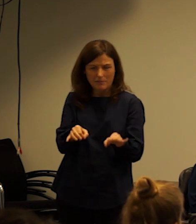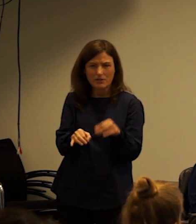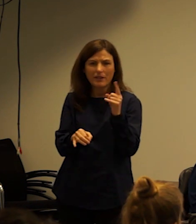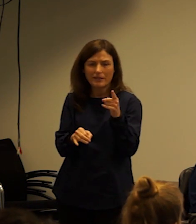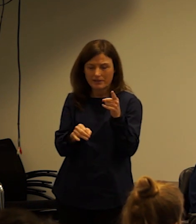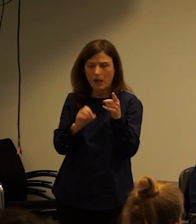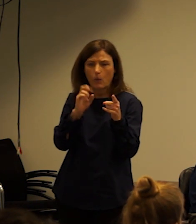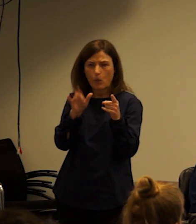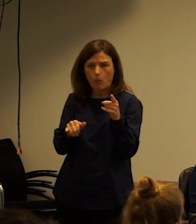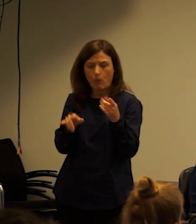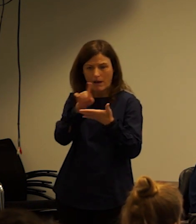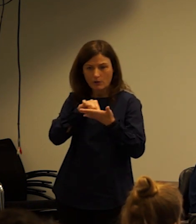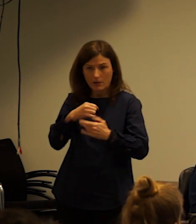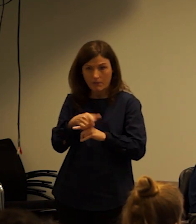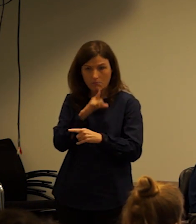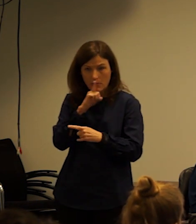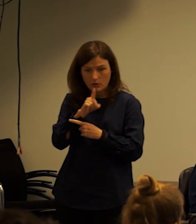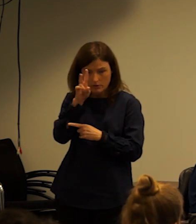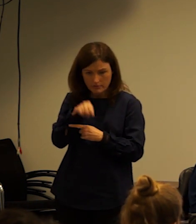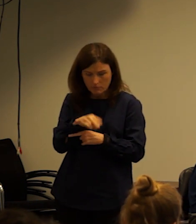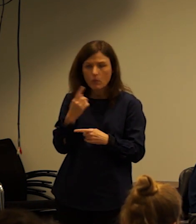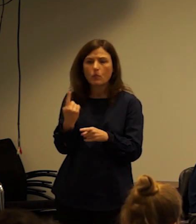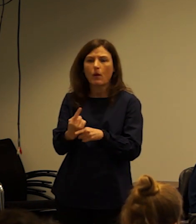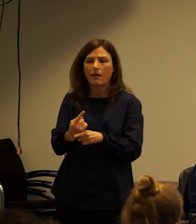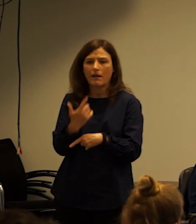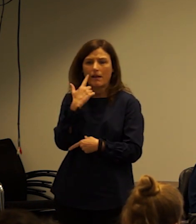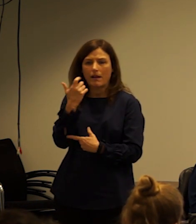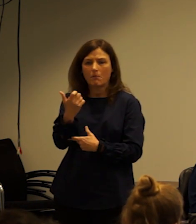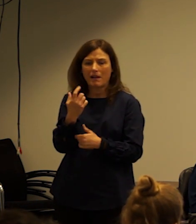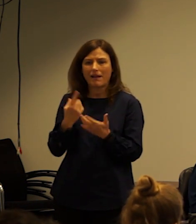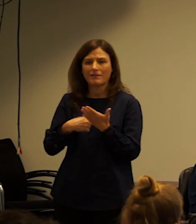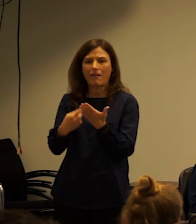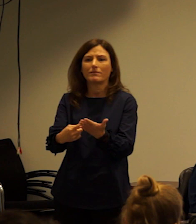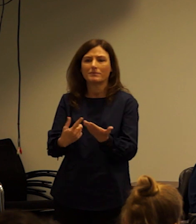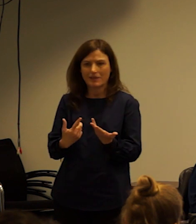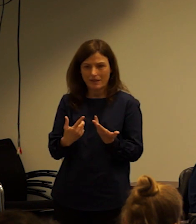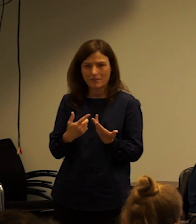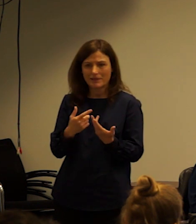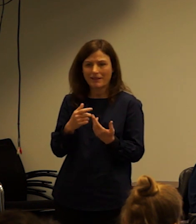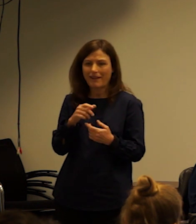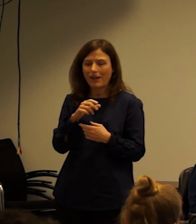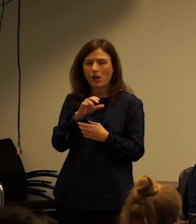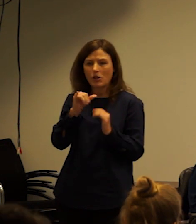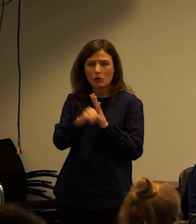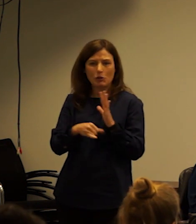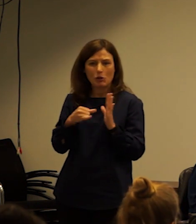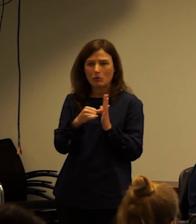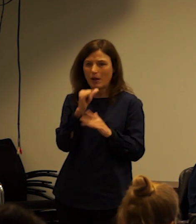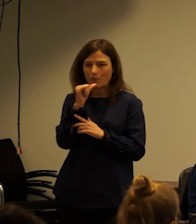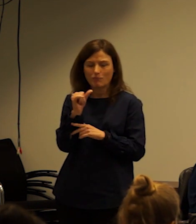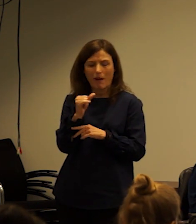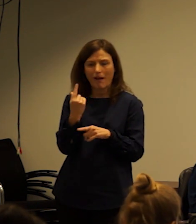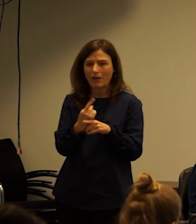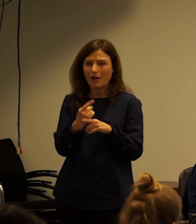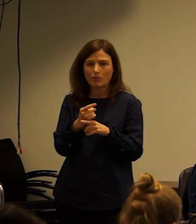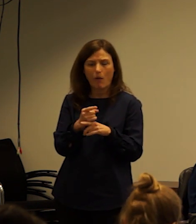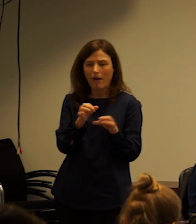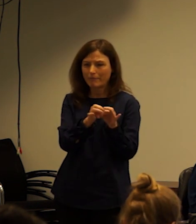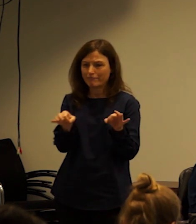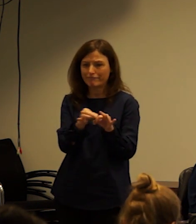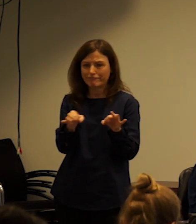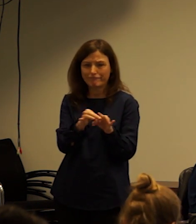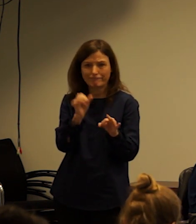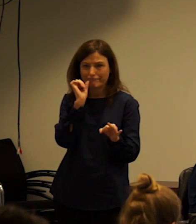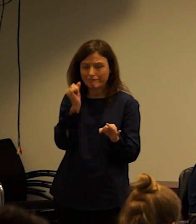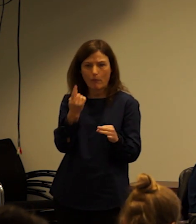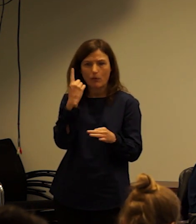of checking it though to make sure it's correct, because often YouTube doesn't get it correct. So they don't understand